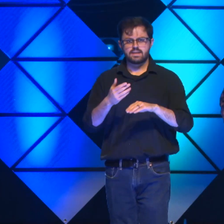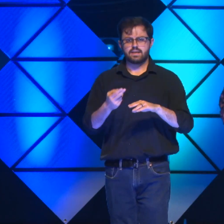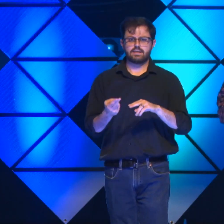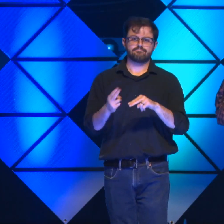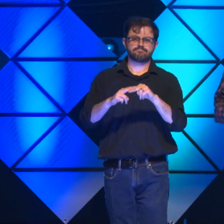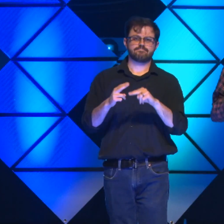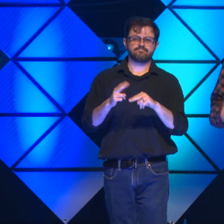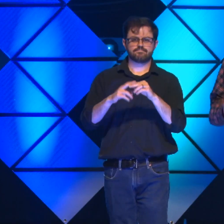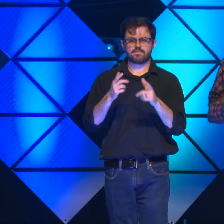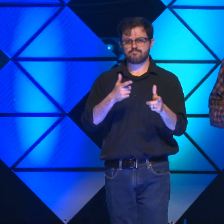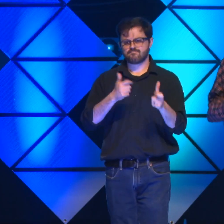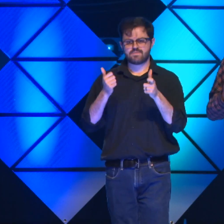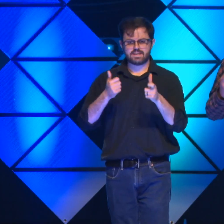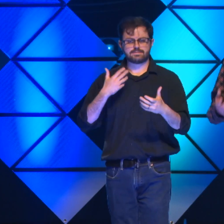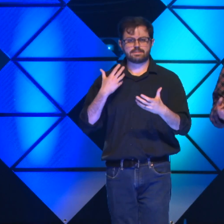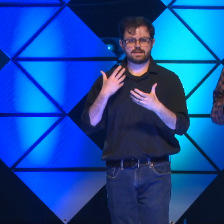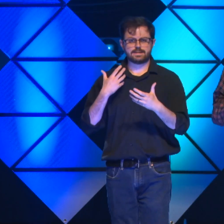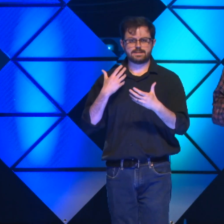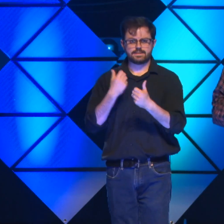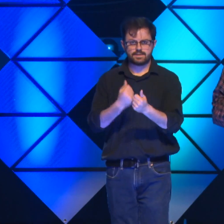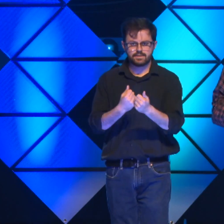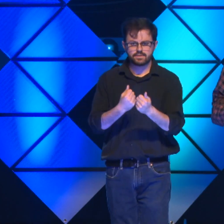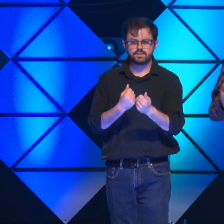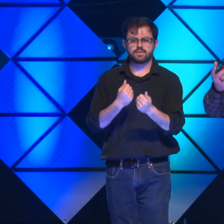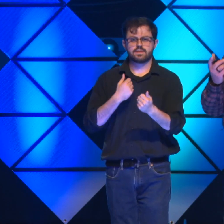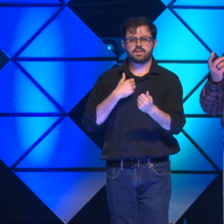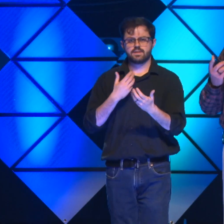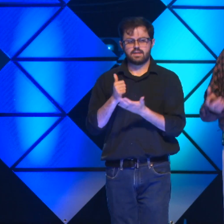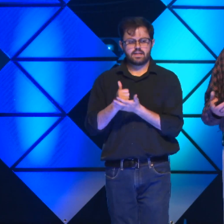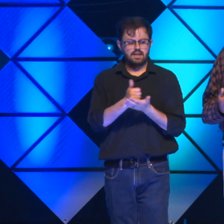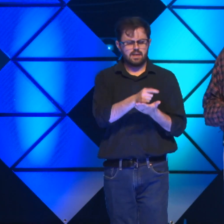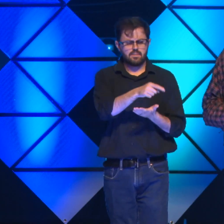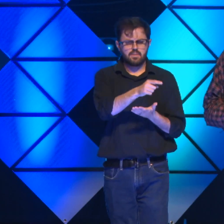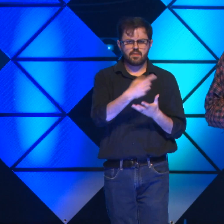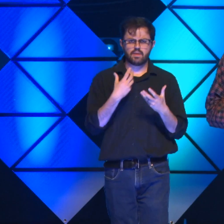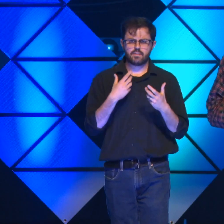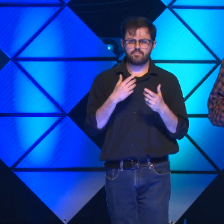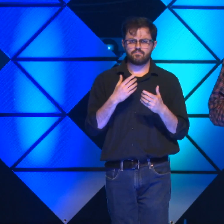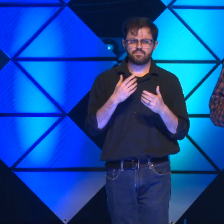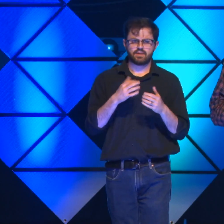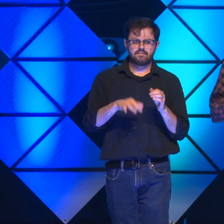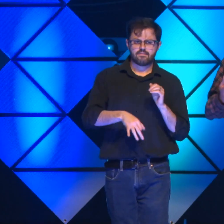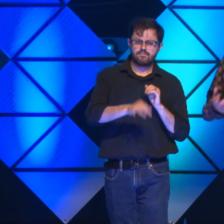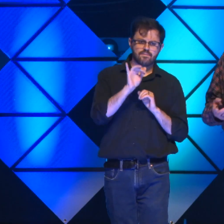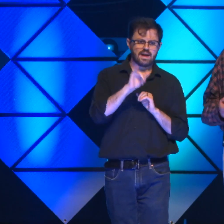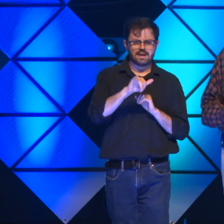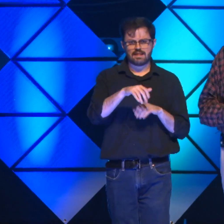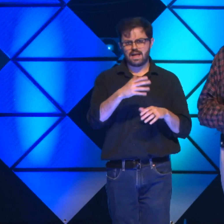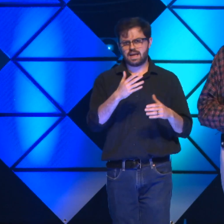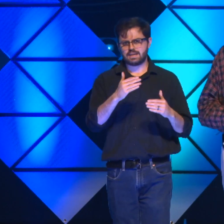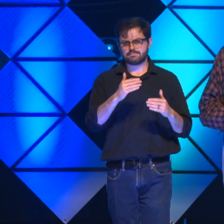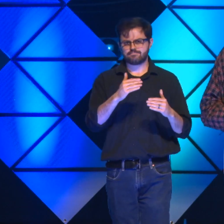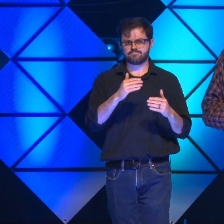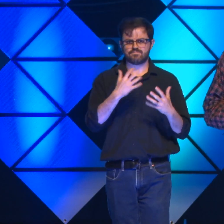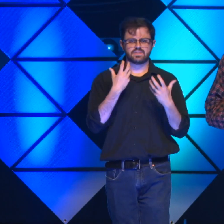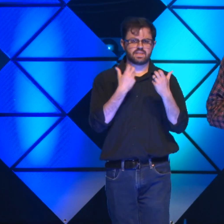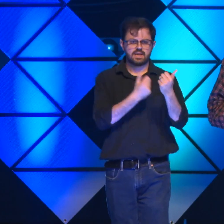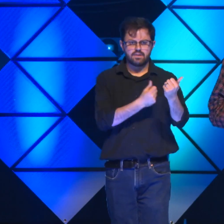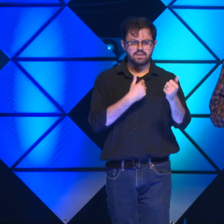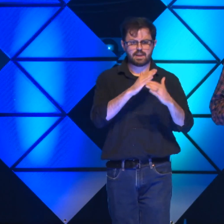They can help someone reach the point of healing that's going to prevent the hurt from being passed on to